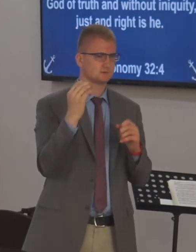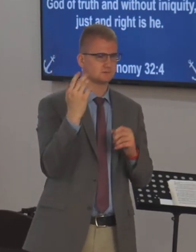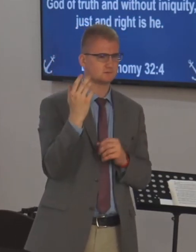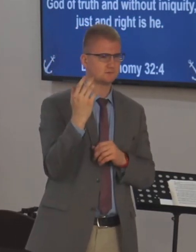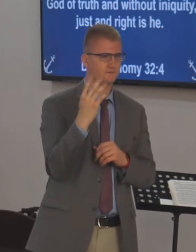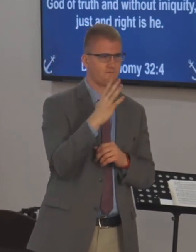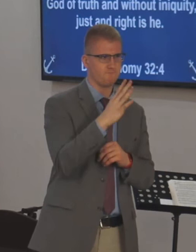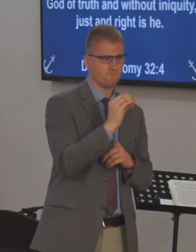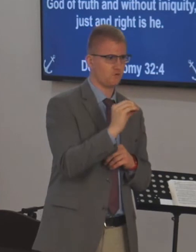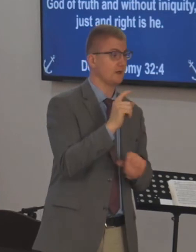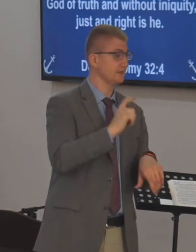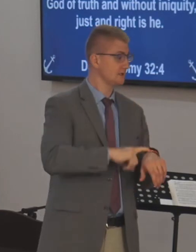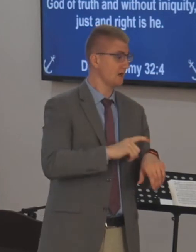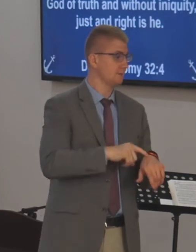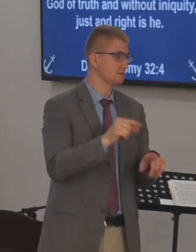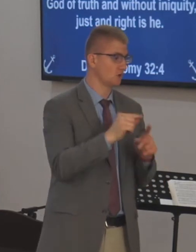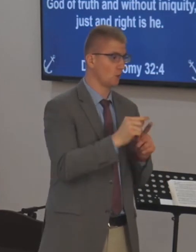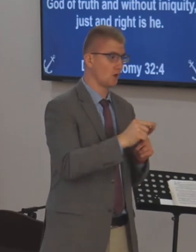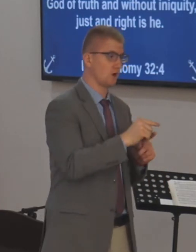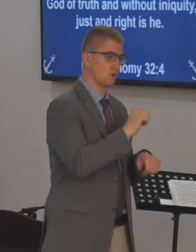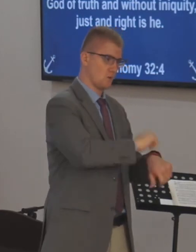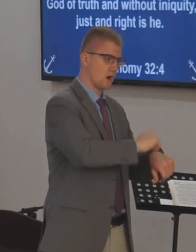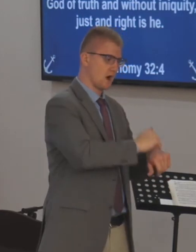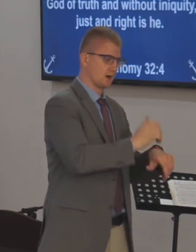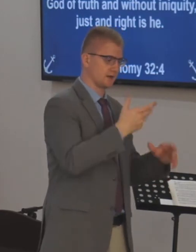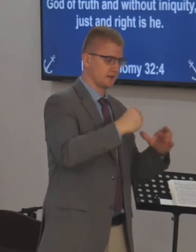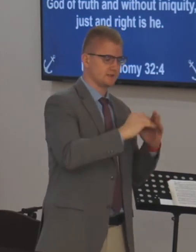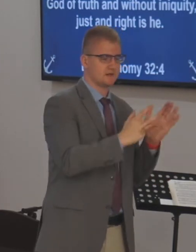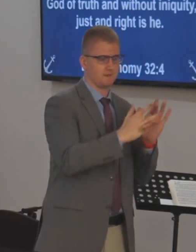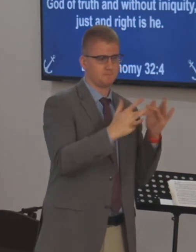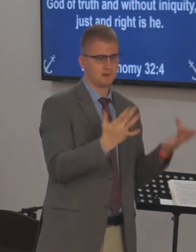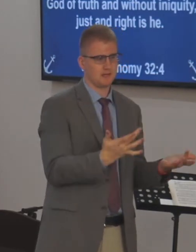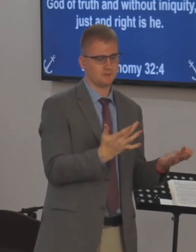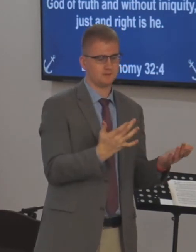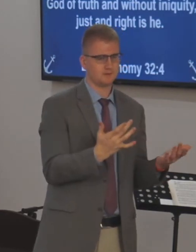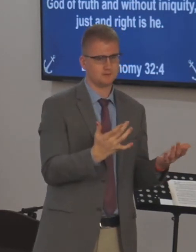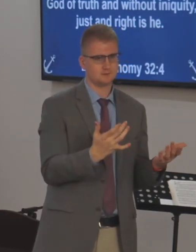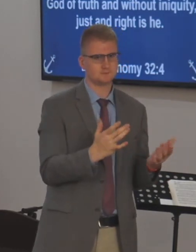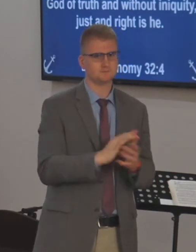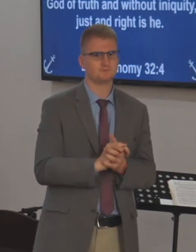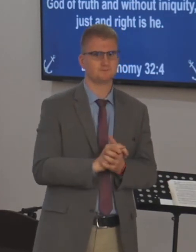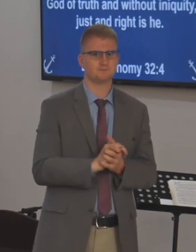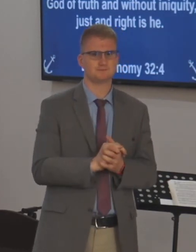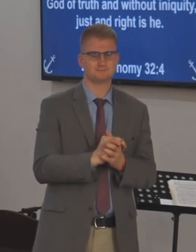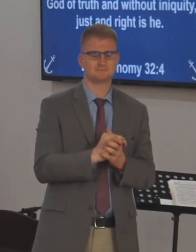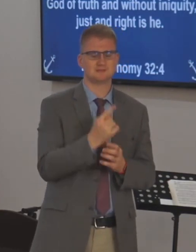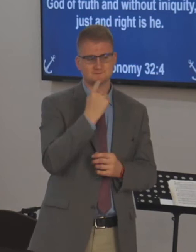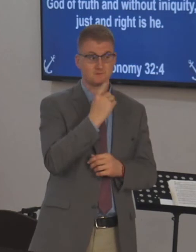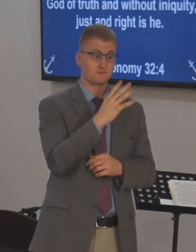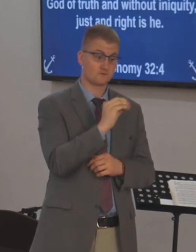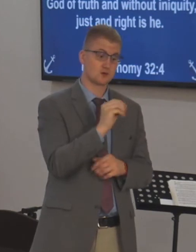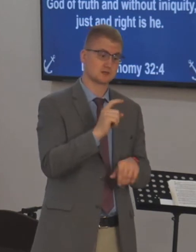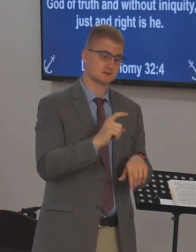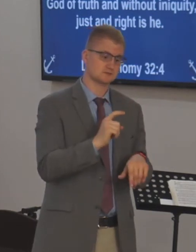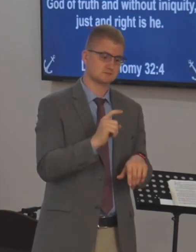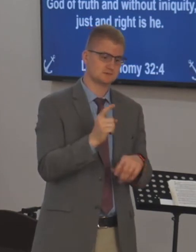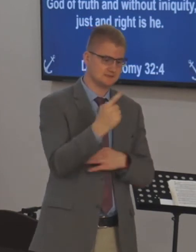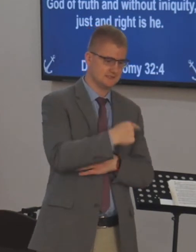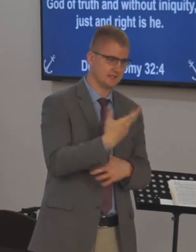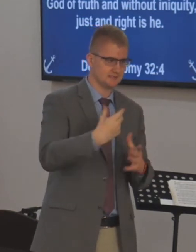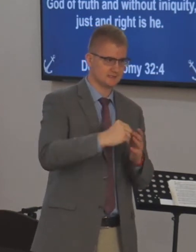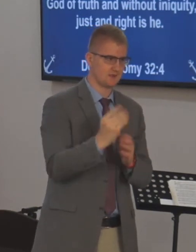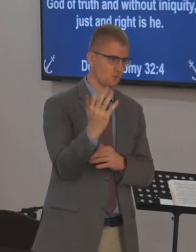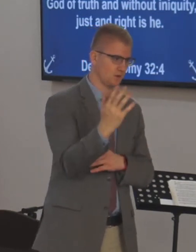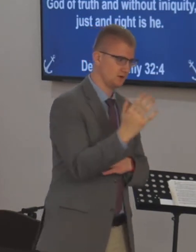40 times. 40 times. Interesting. 40 times in the wilderness. Woo. The rock. You know who the rock is?